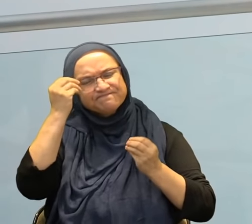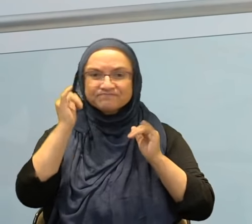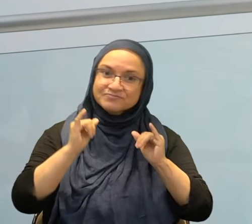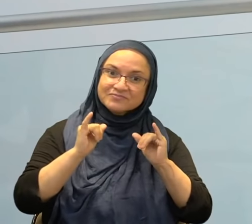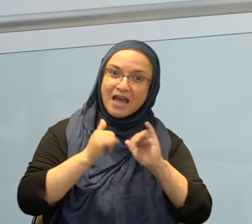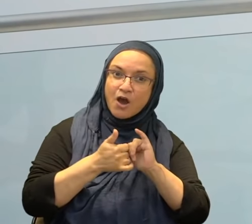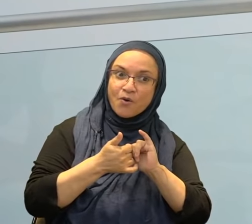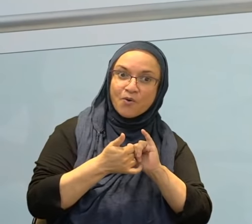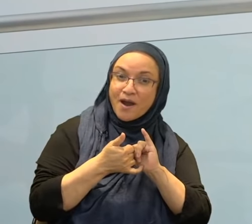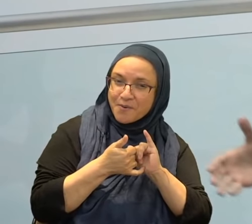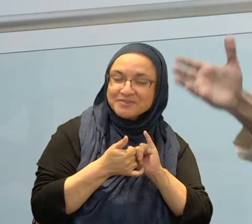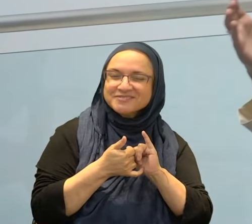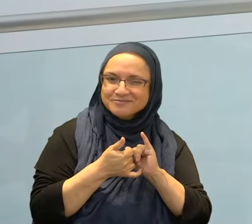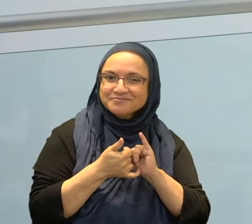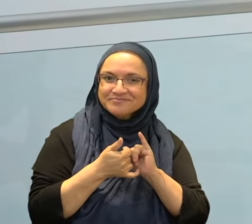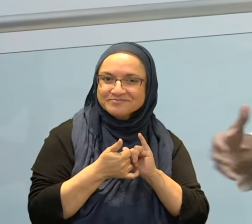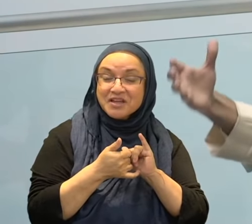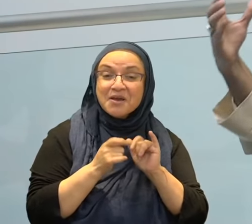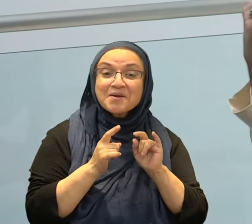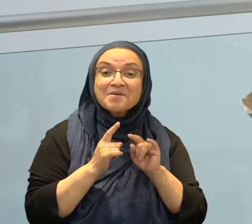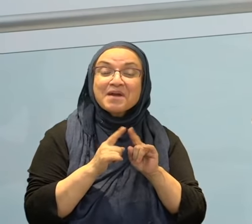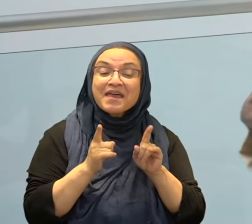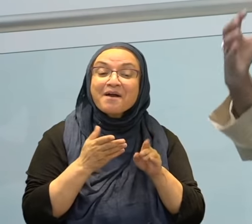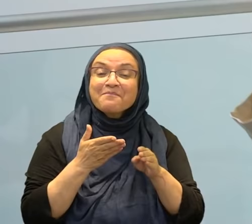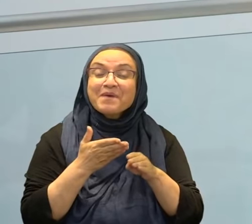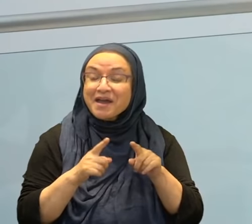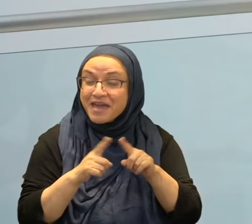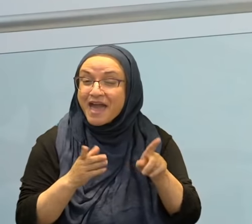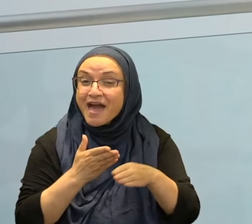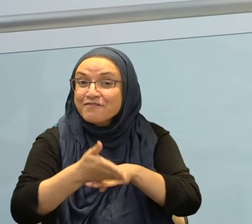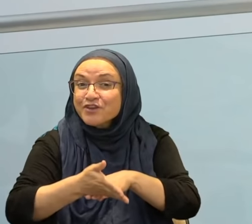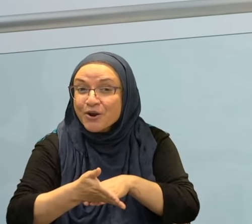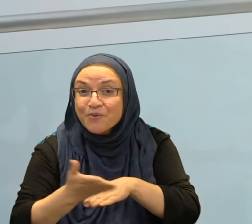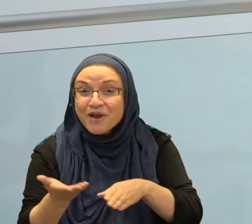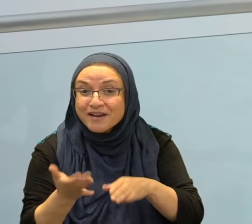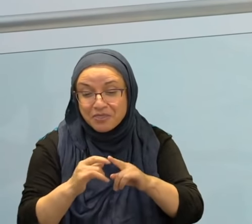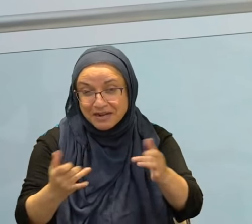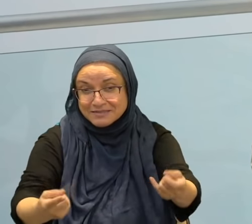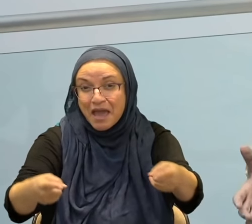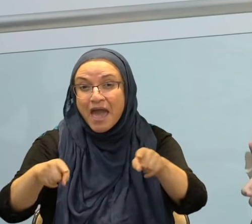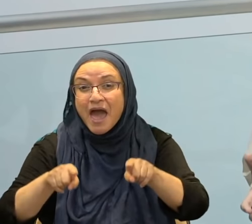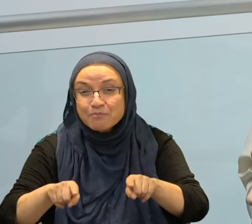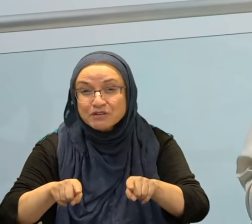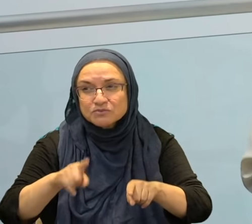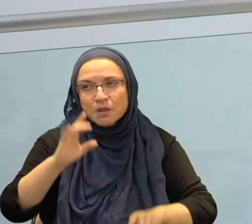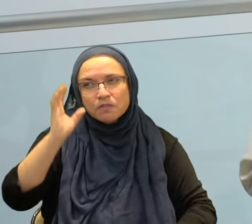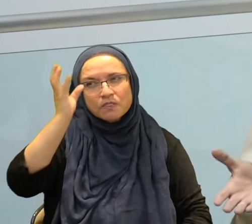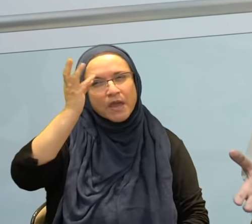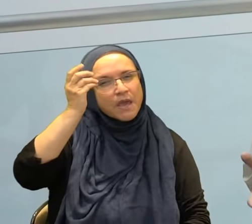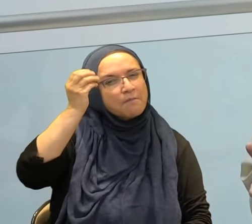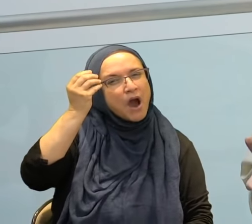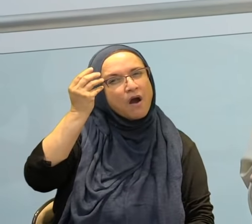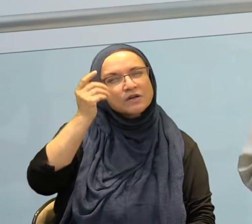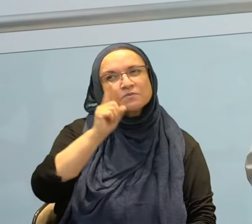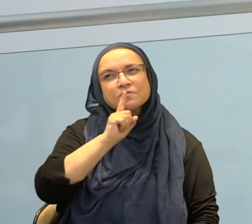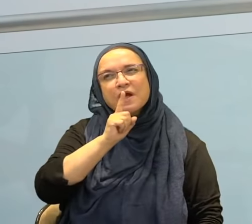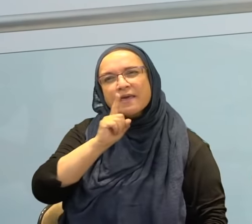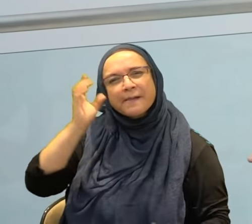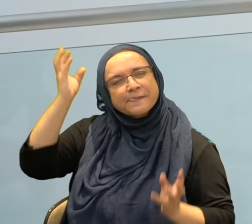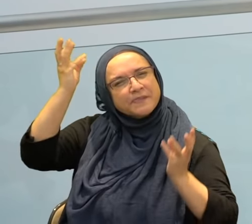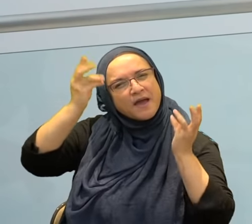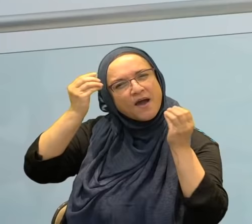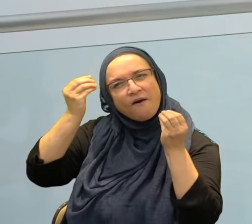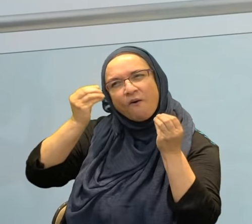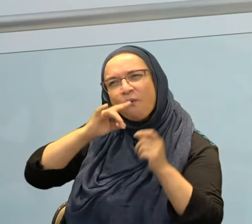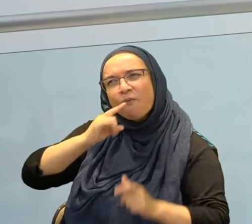major trial hits you in life, you start reading into it way more than what should be read into it. And it's like, yeah, Allah, why is it all falling apart?